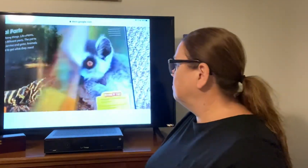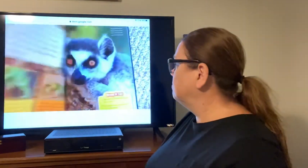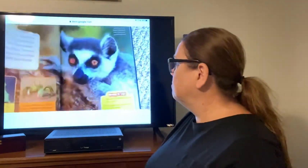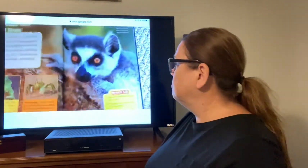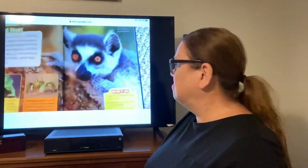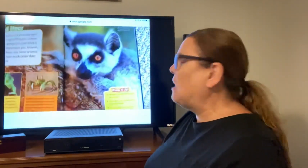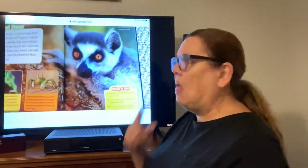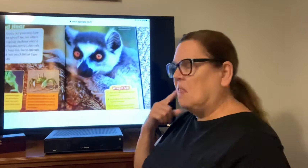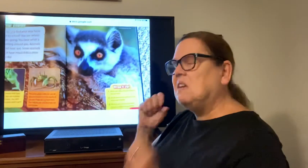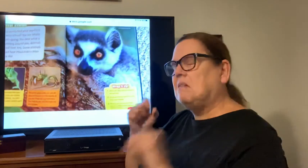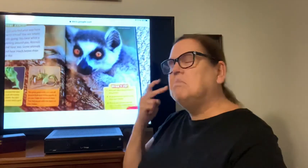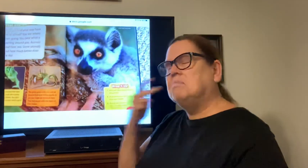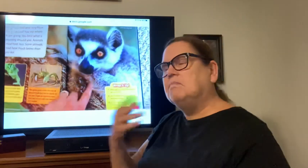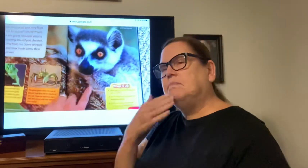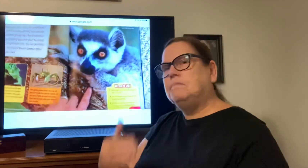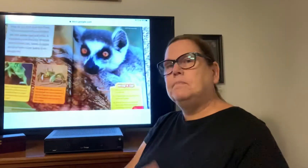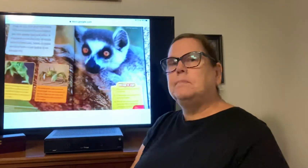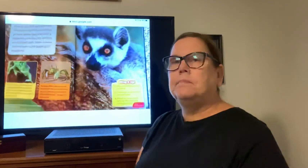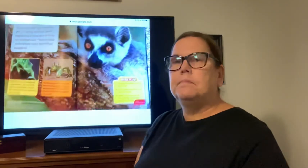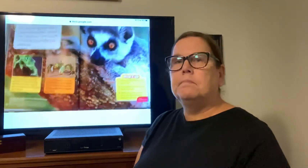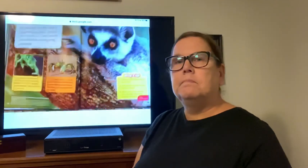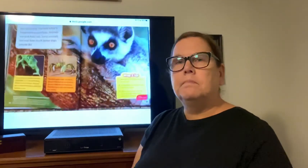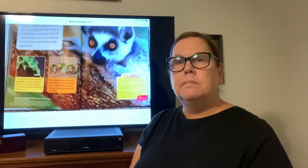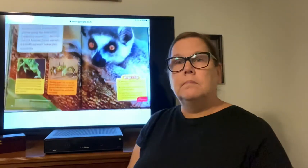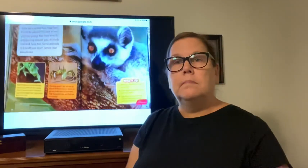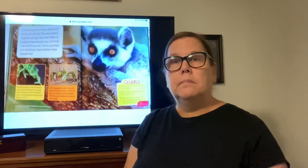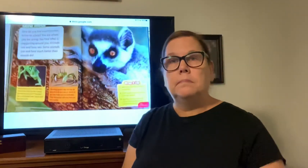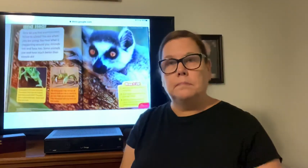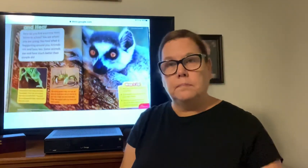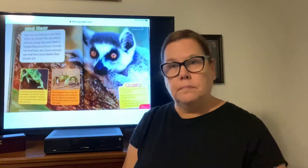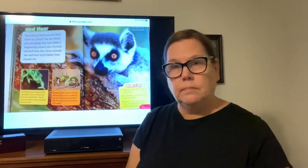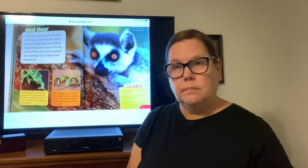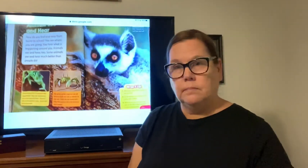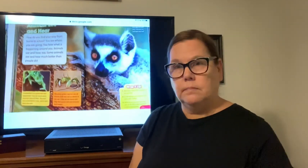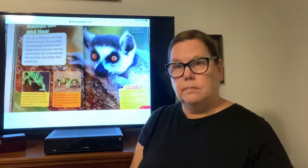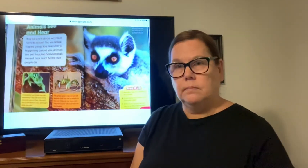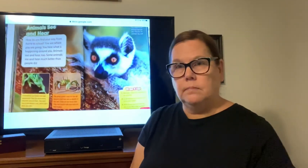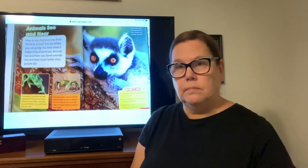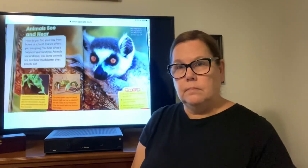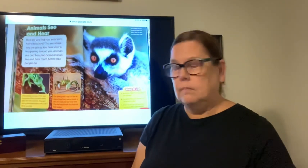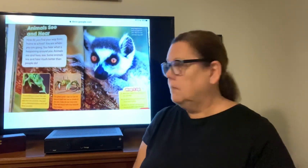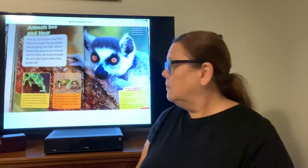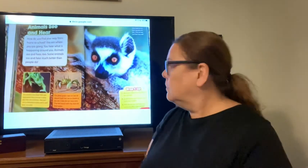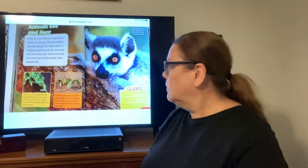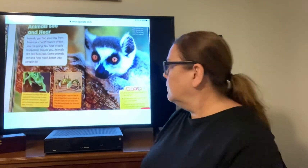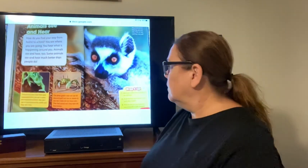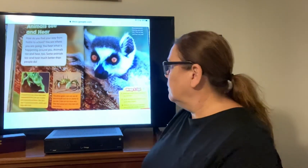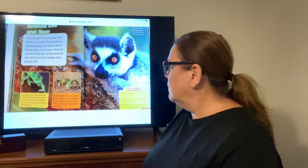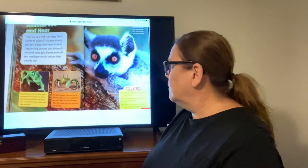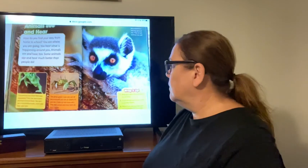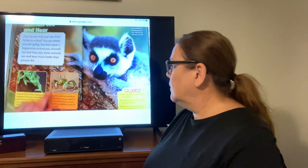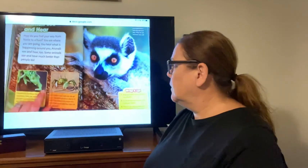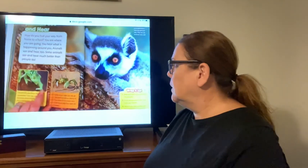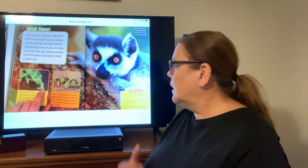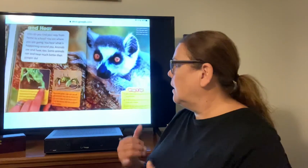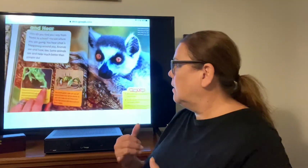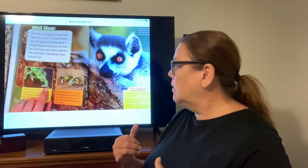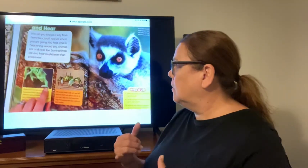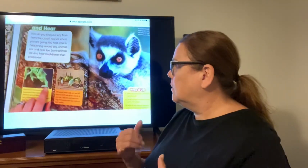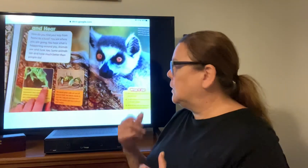too. Okay. While we're on this page too, let's just point out some of the body parts again. So you notice that our